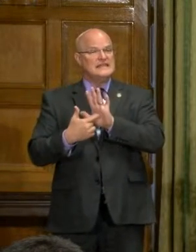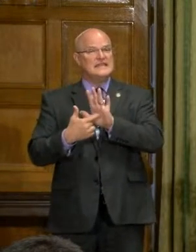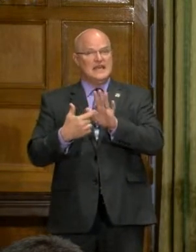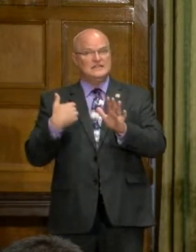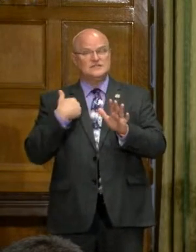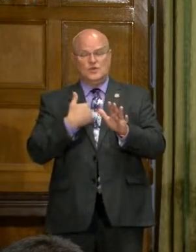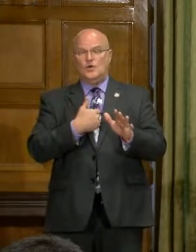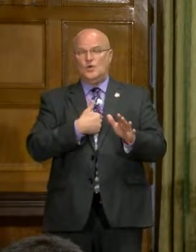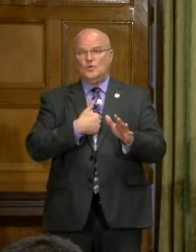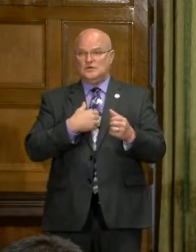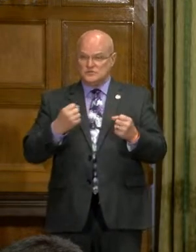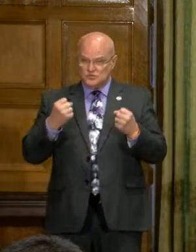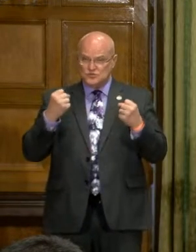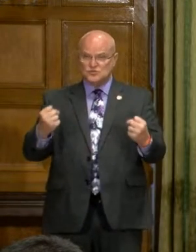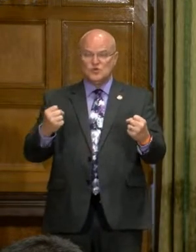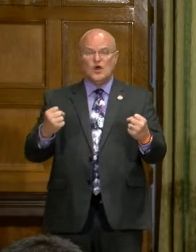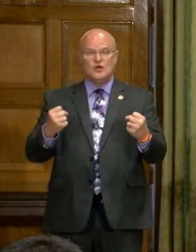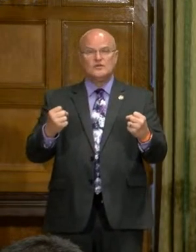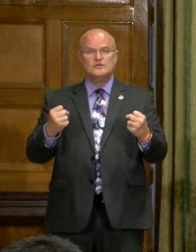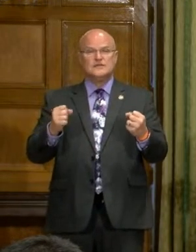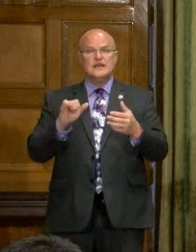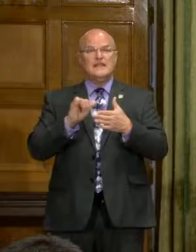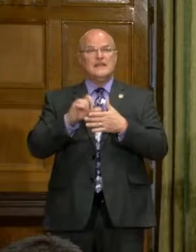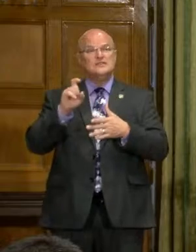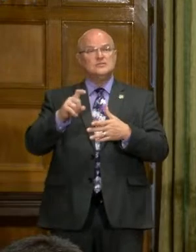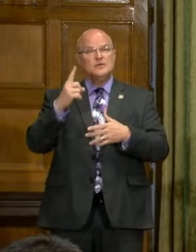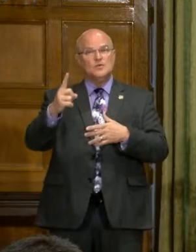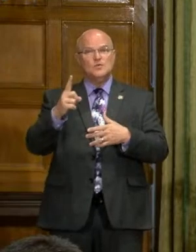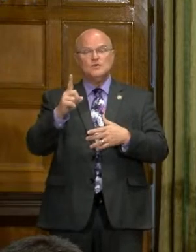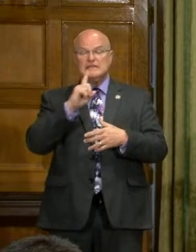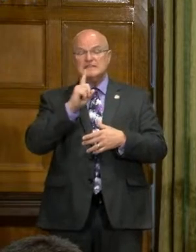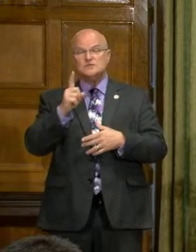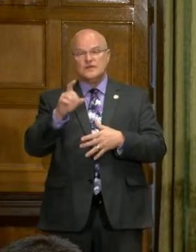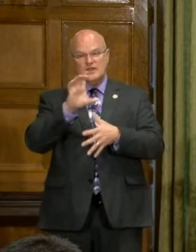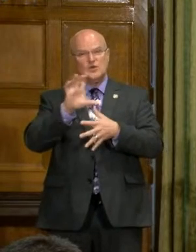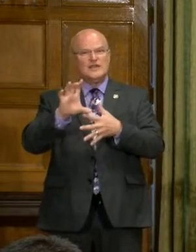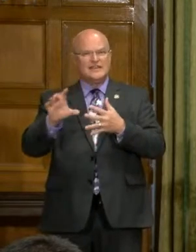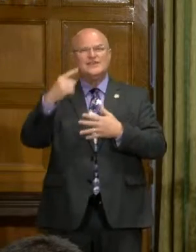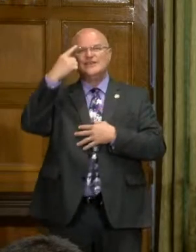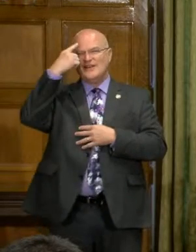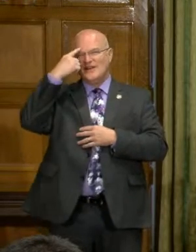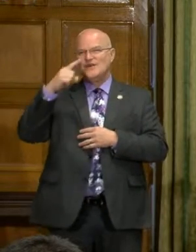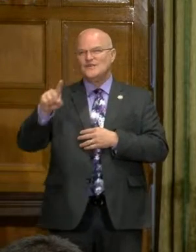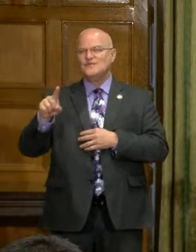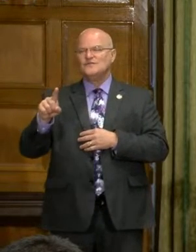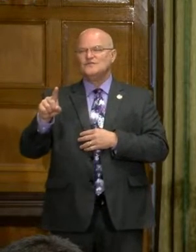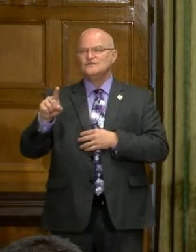indicates we're getting stronger in that capability, which should be one of the criteria for